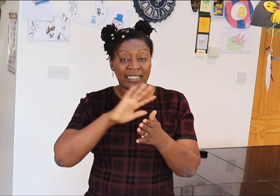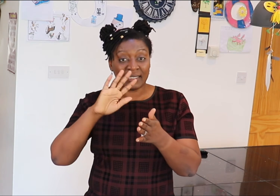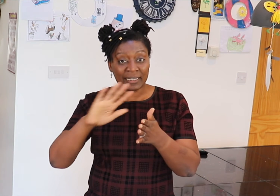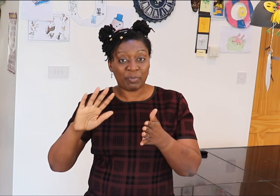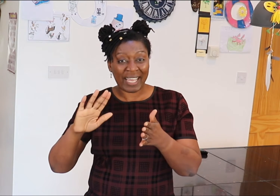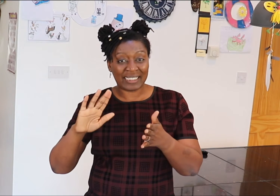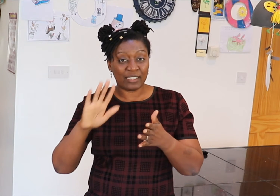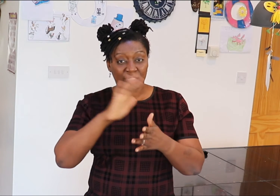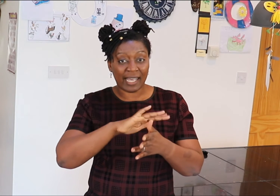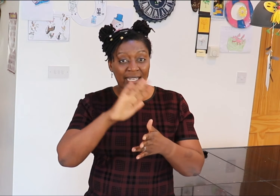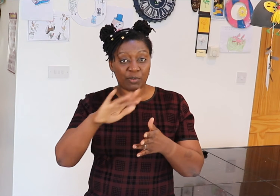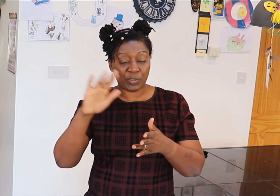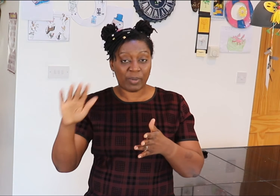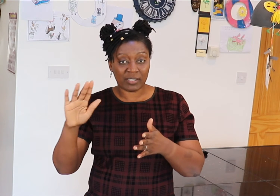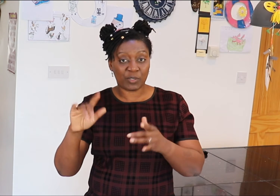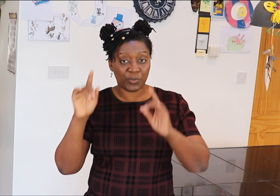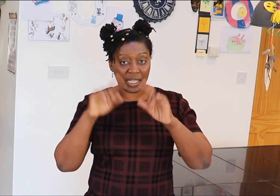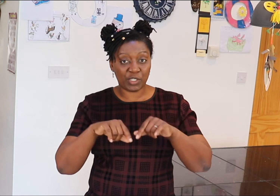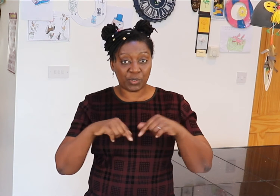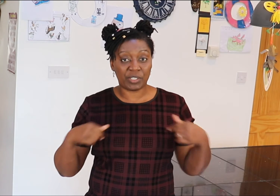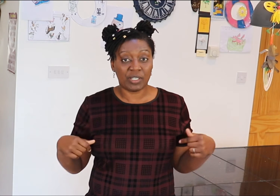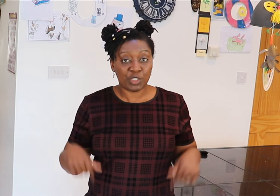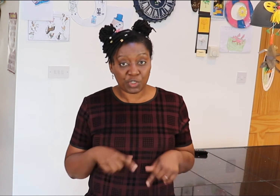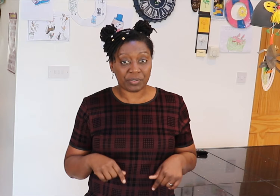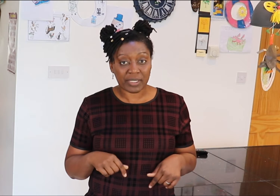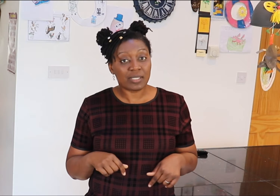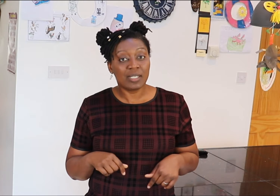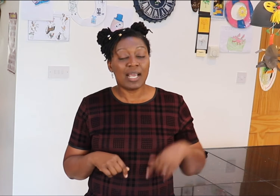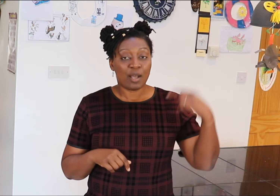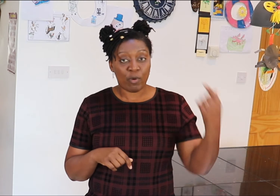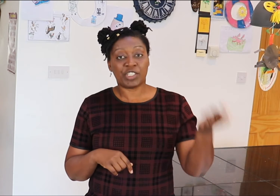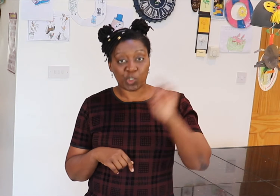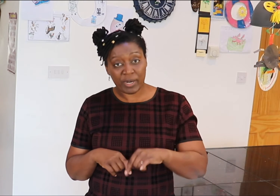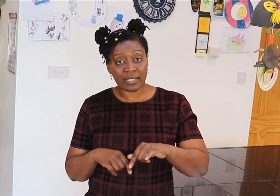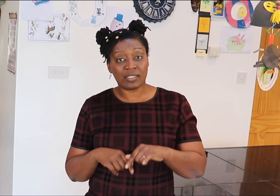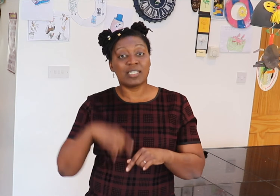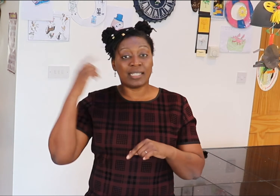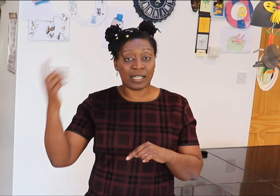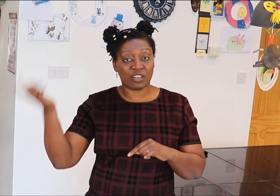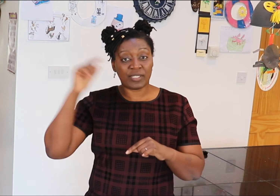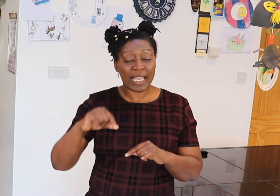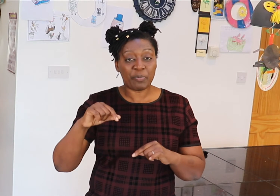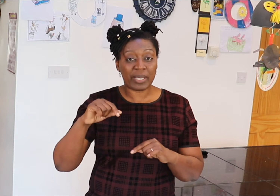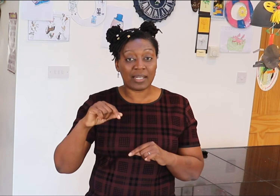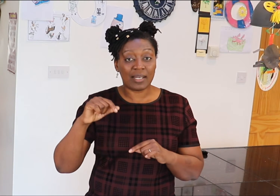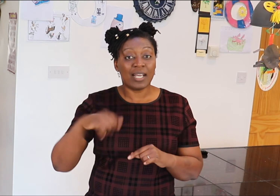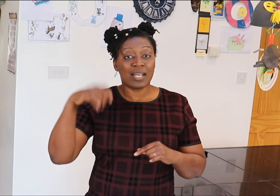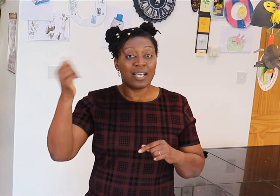she's dissipating those tiny crystal particles into the uterus. When she's pregnant, the girl's inner being